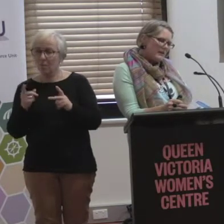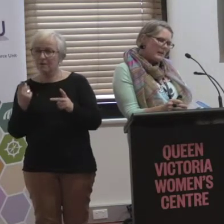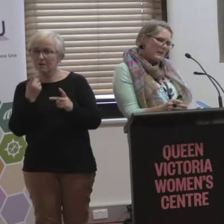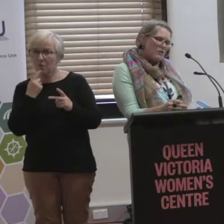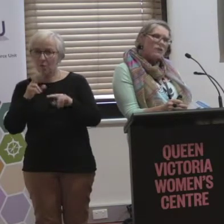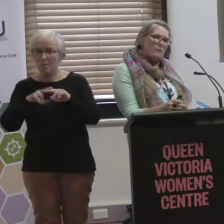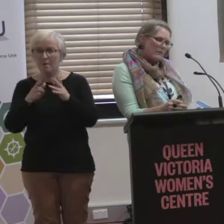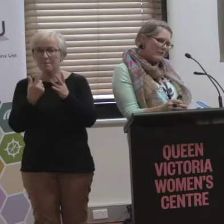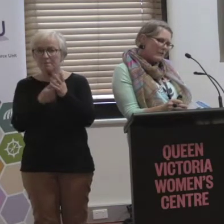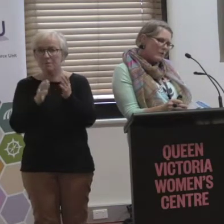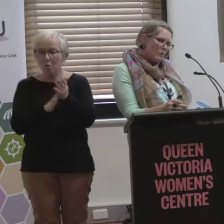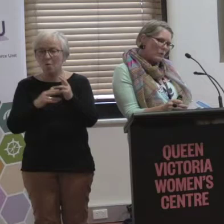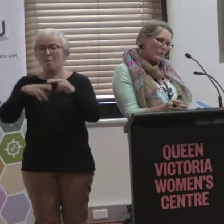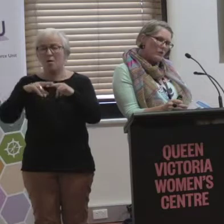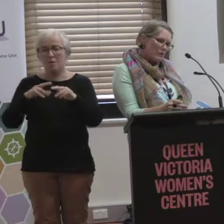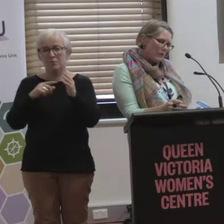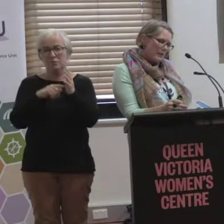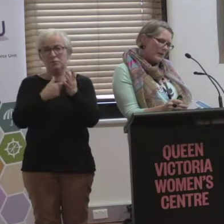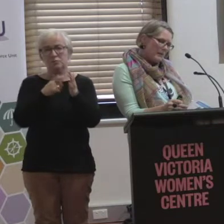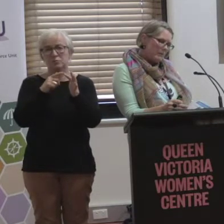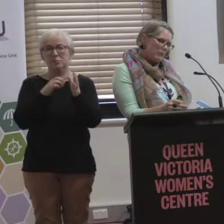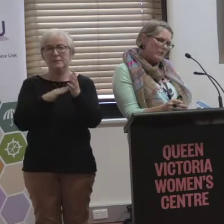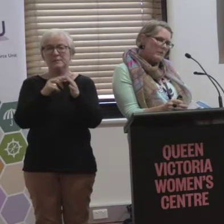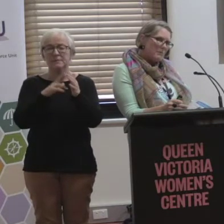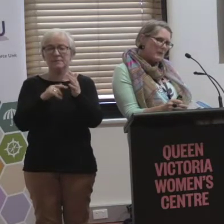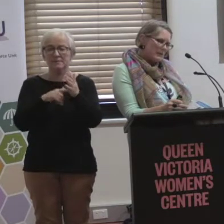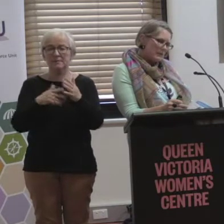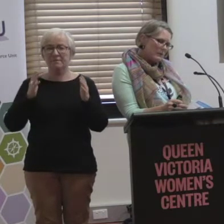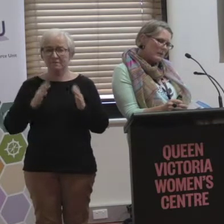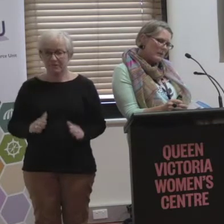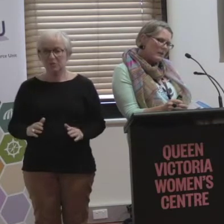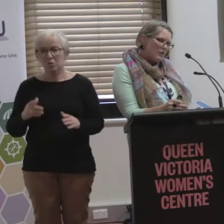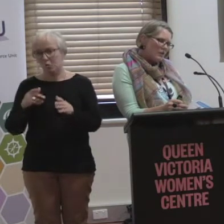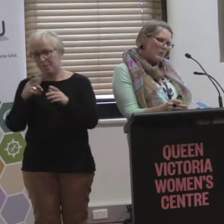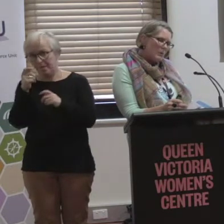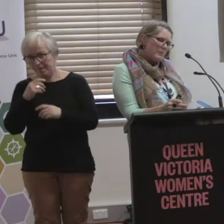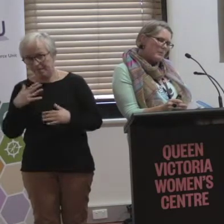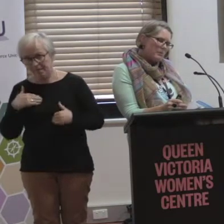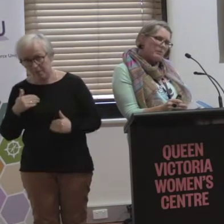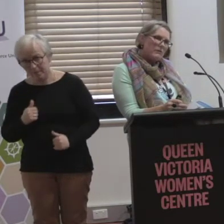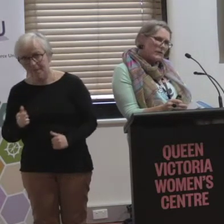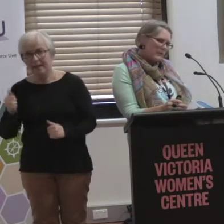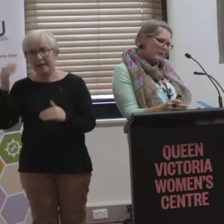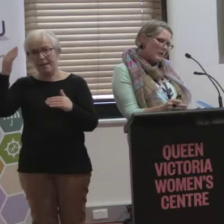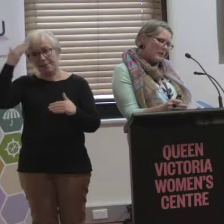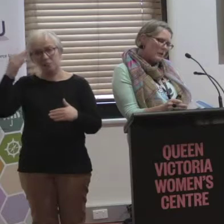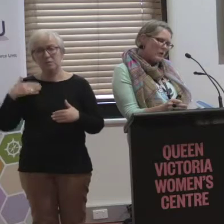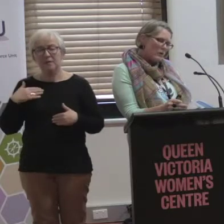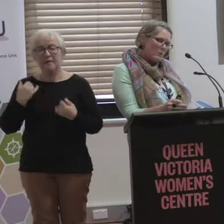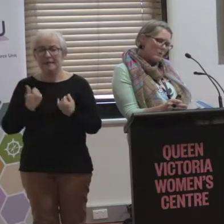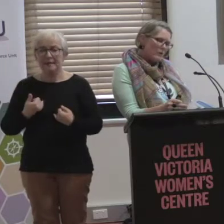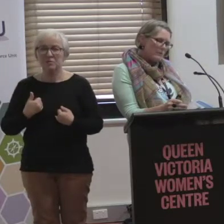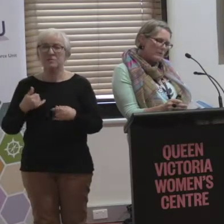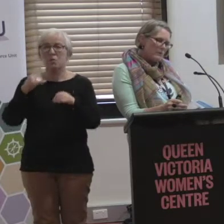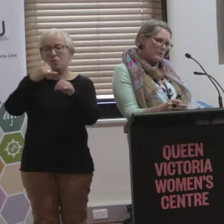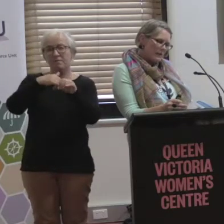fit under either treatment for physical or surgical therapy, treatment for mental illness, treatment with prescription pharmaceuticals or